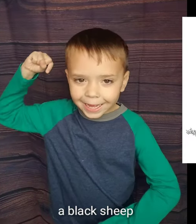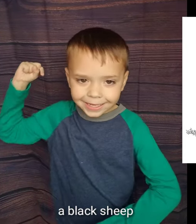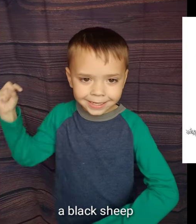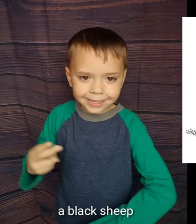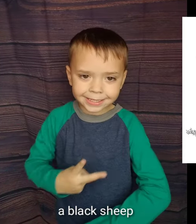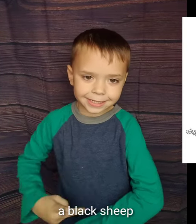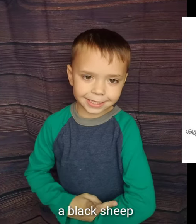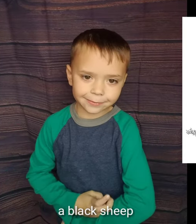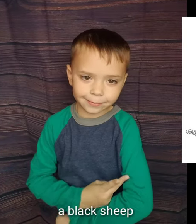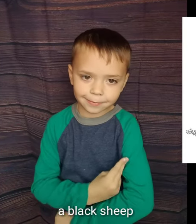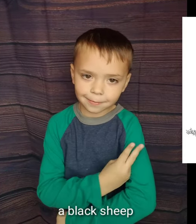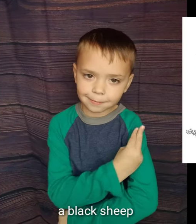black sheep,